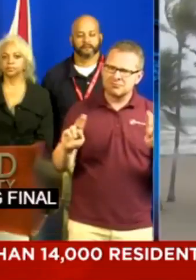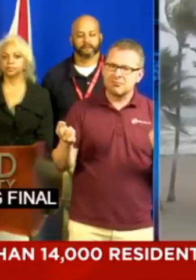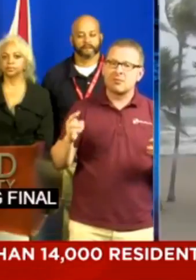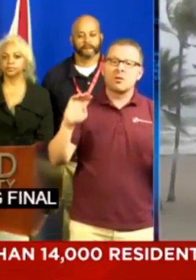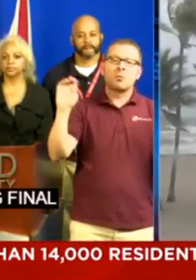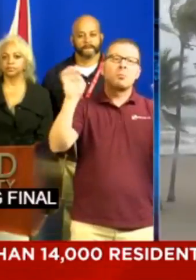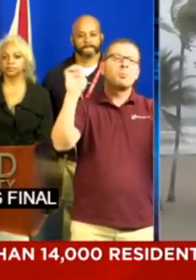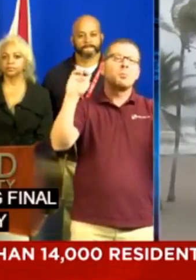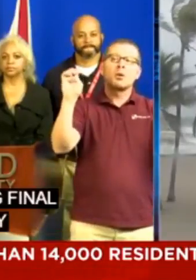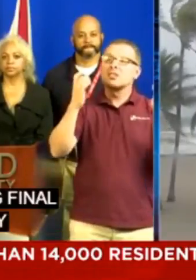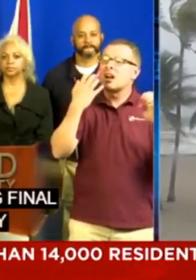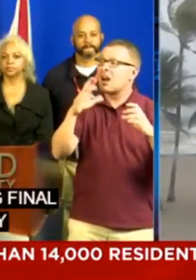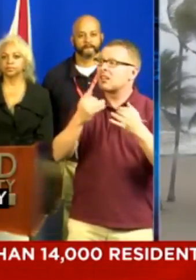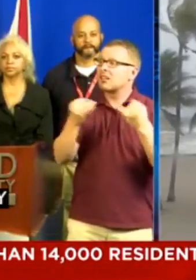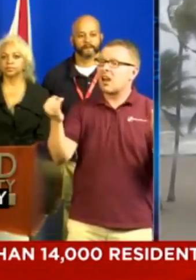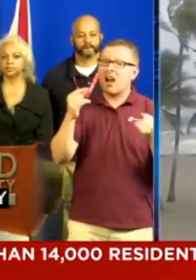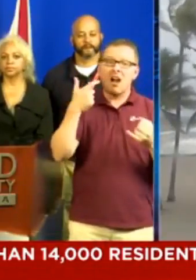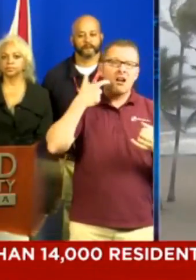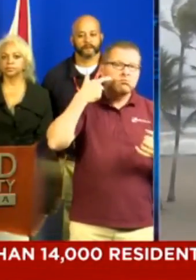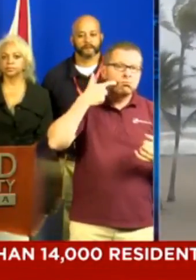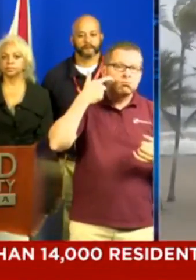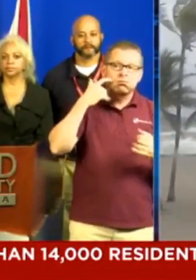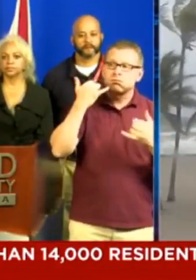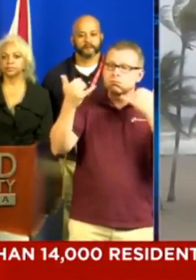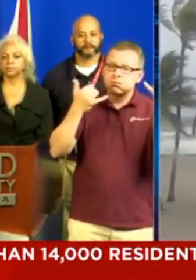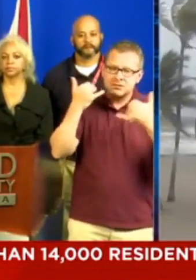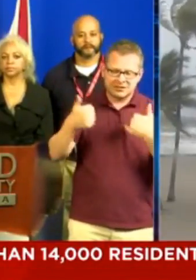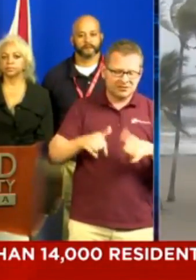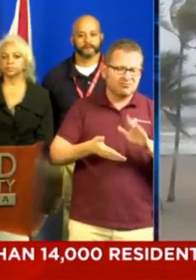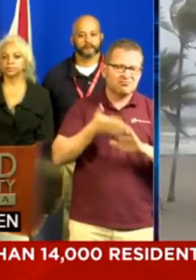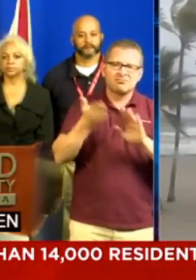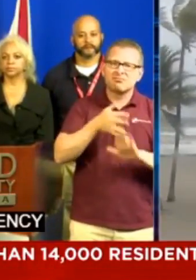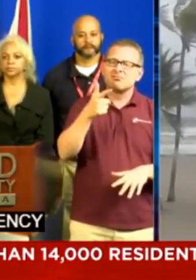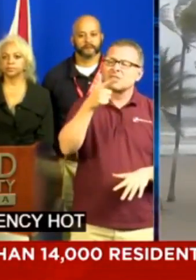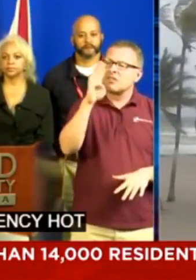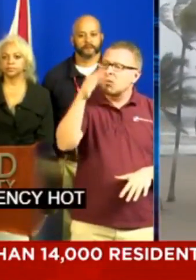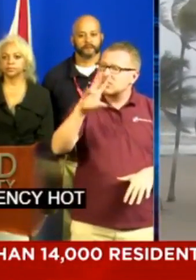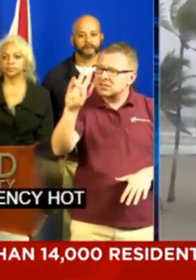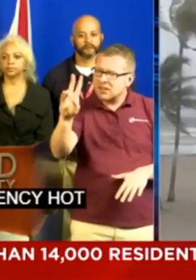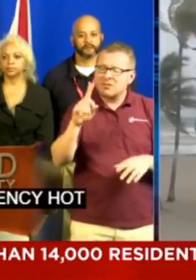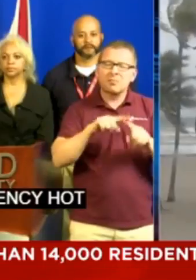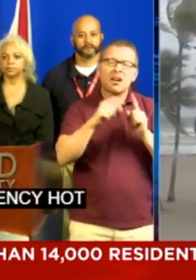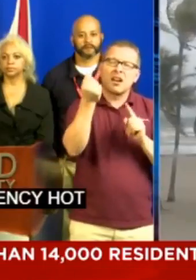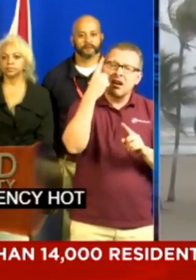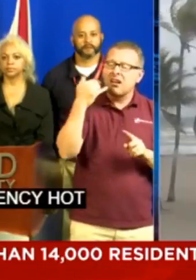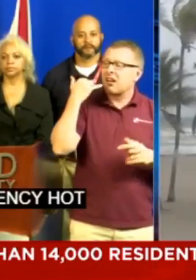a week to answer your questions. You can call 311 from within Broward or